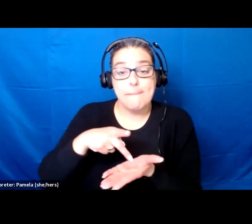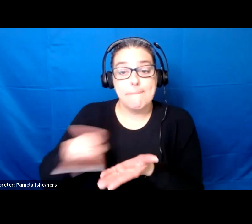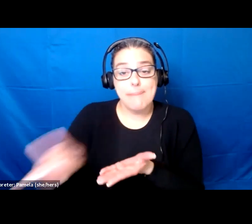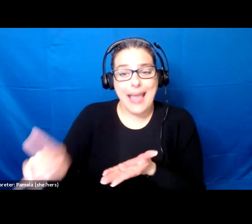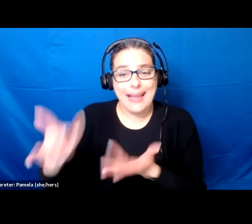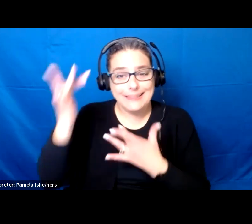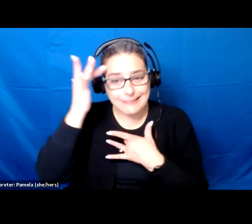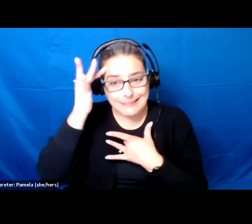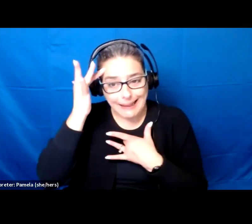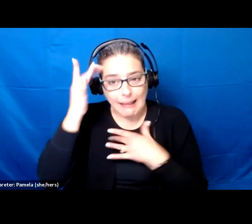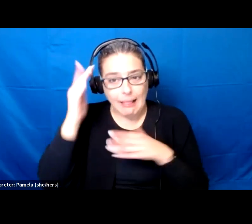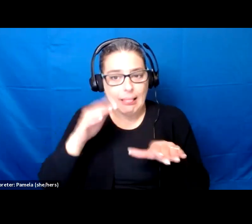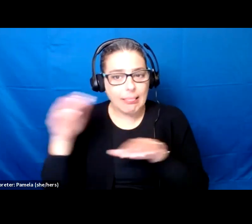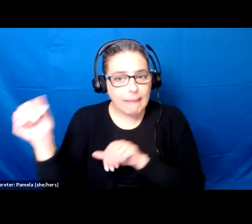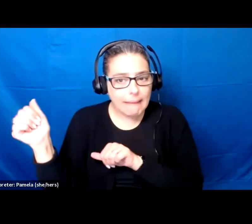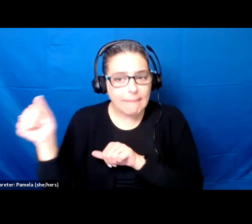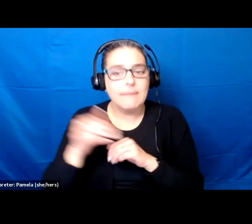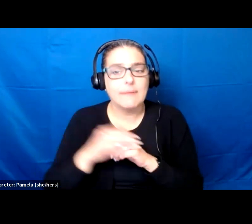safe leave,